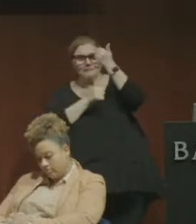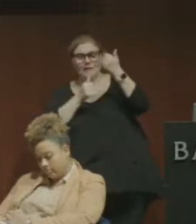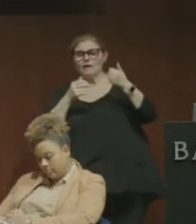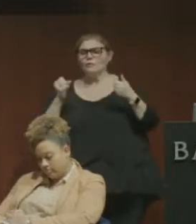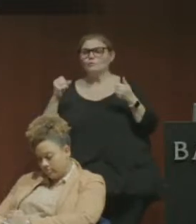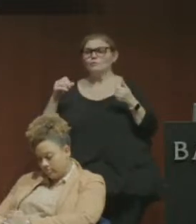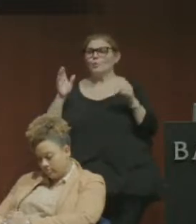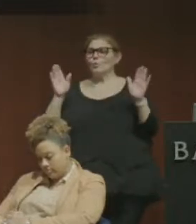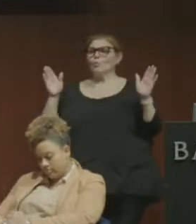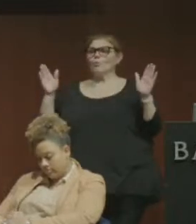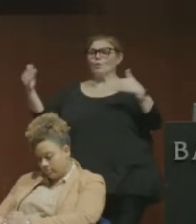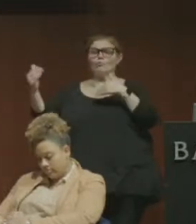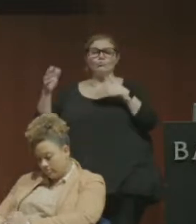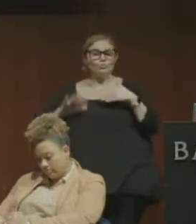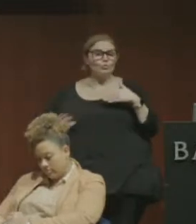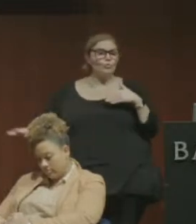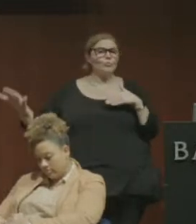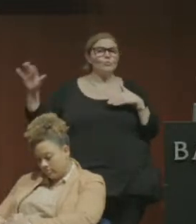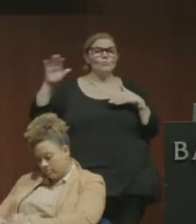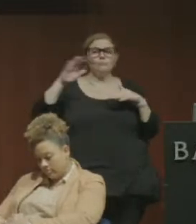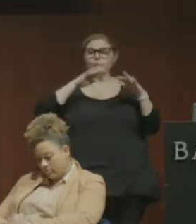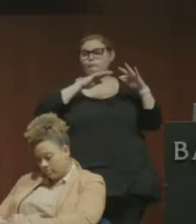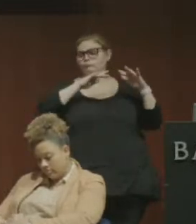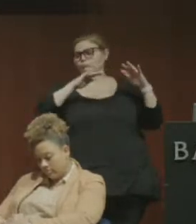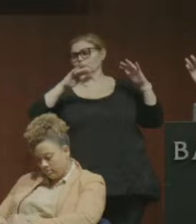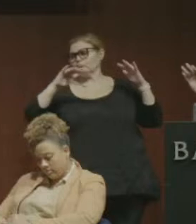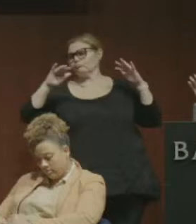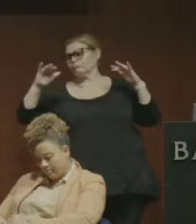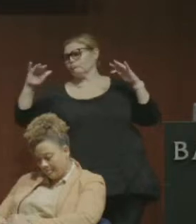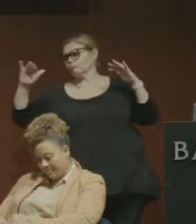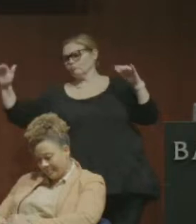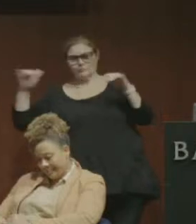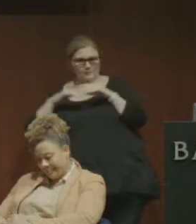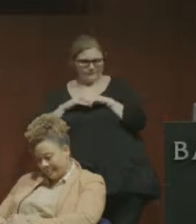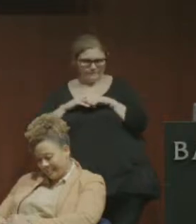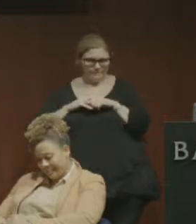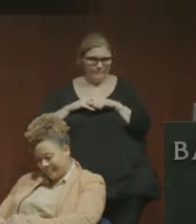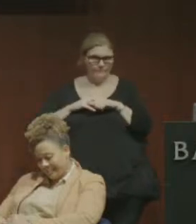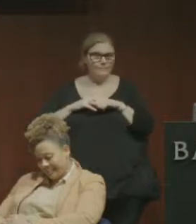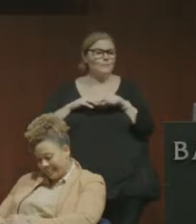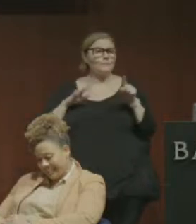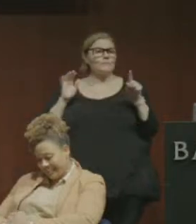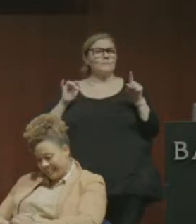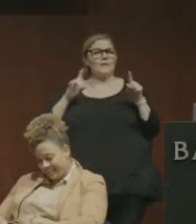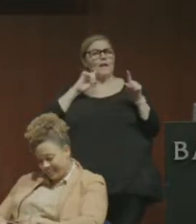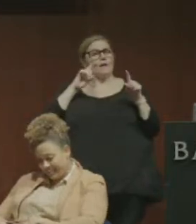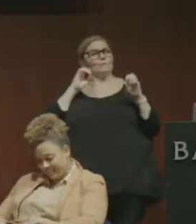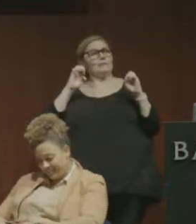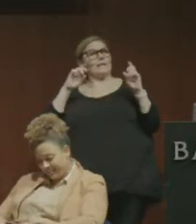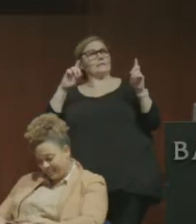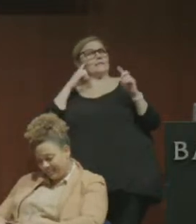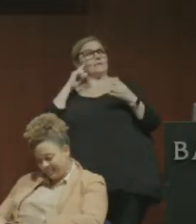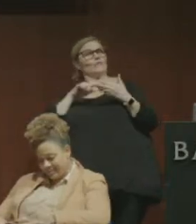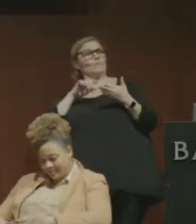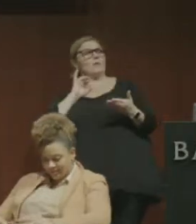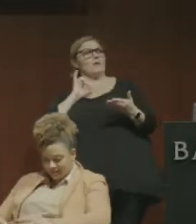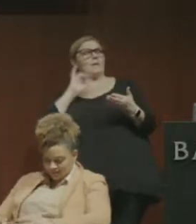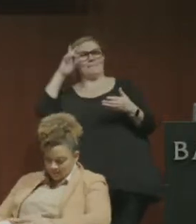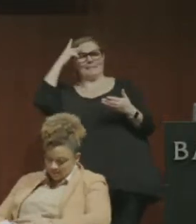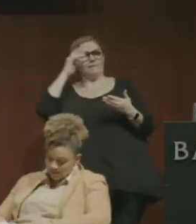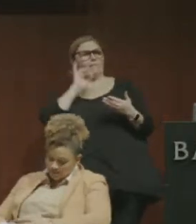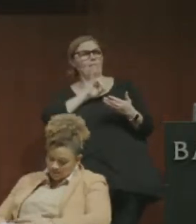the room was very all over the place. And it was an education for me